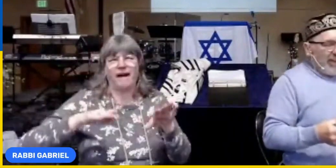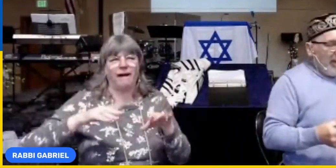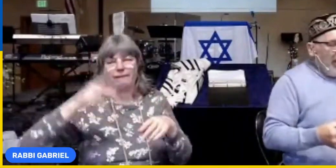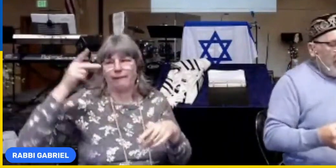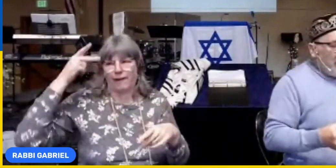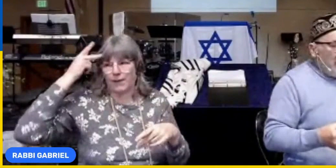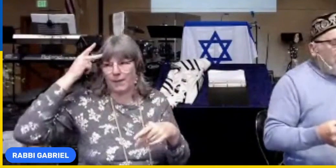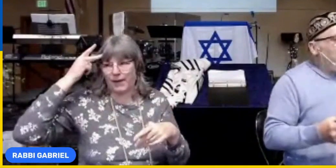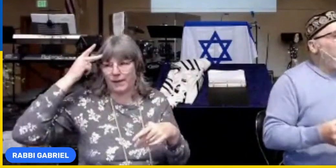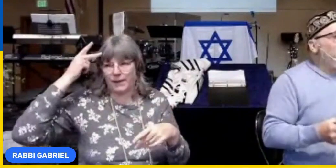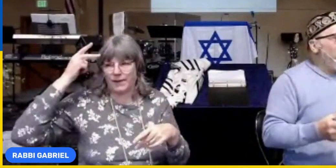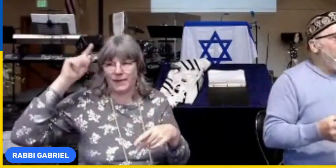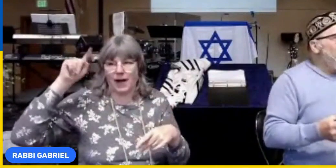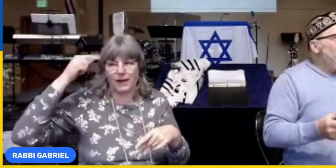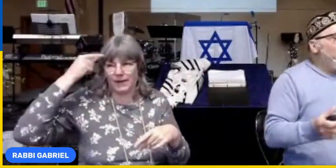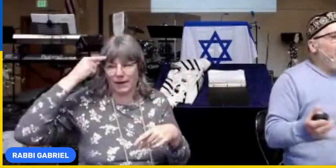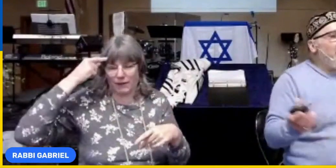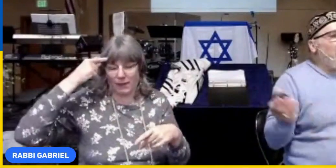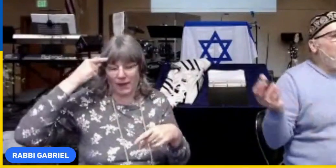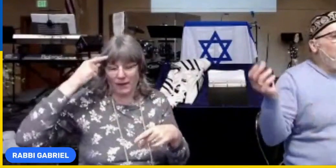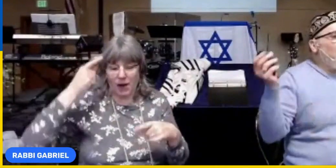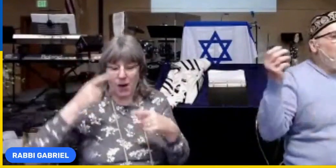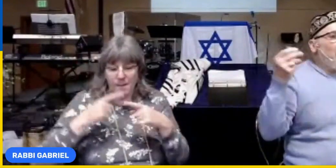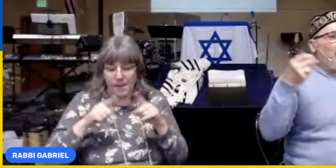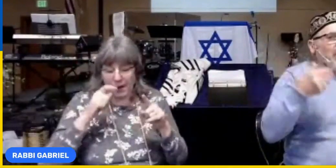Not government Pharaoh. We need to identify